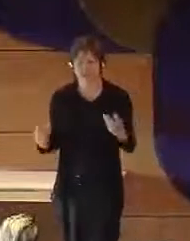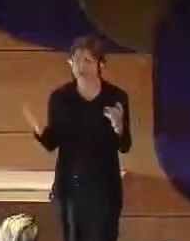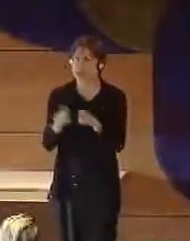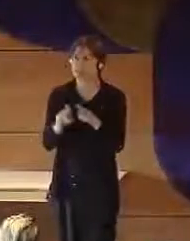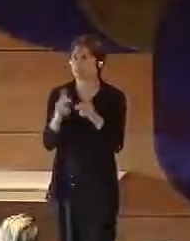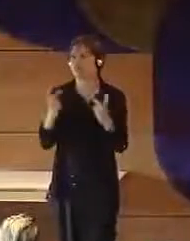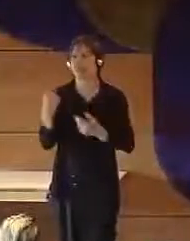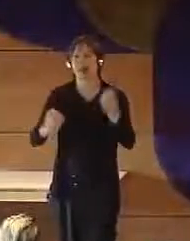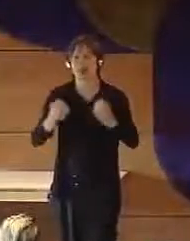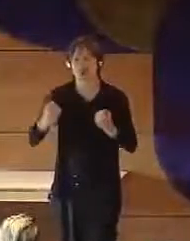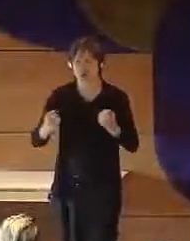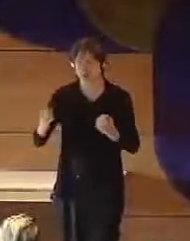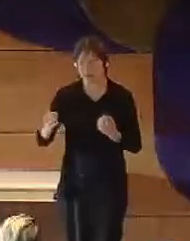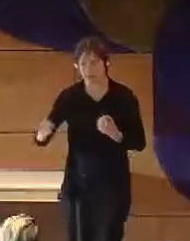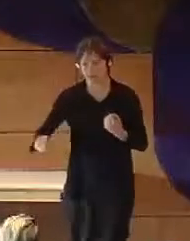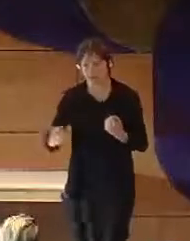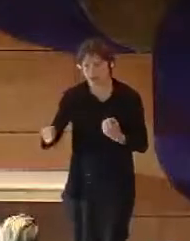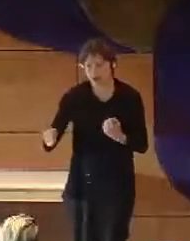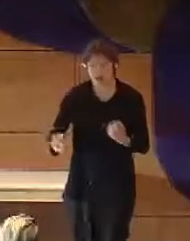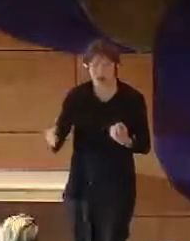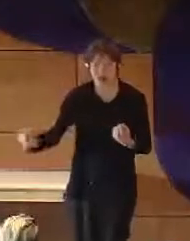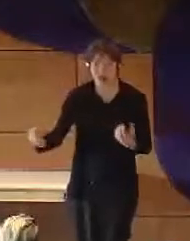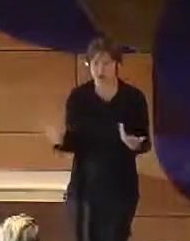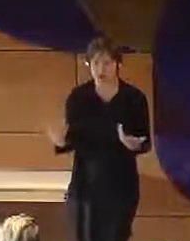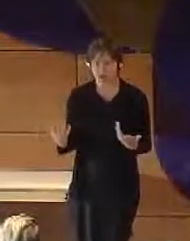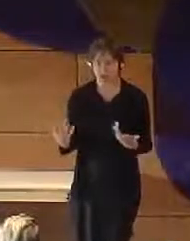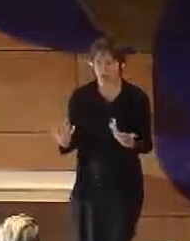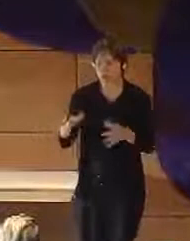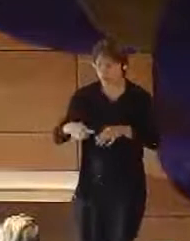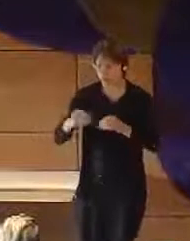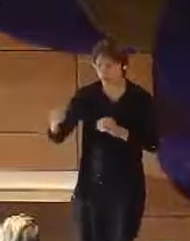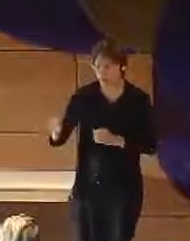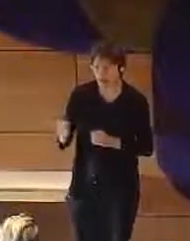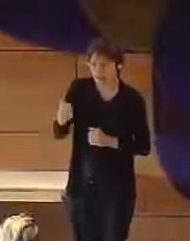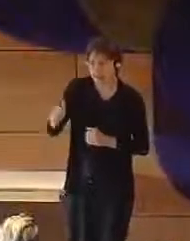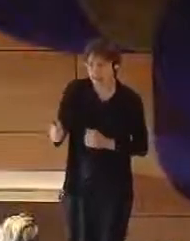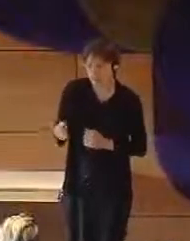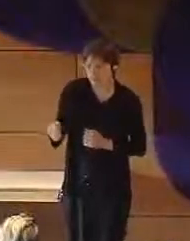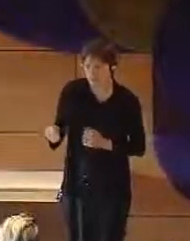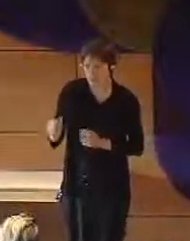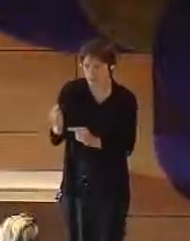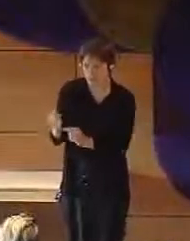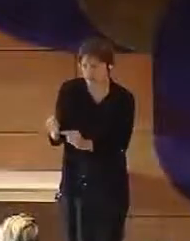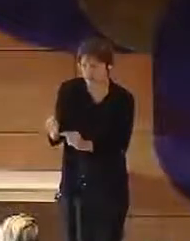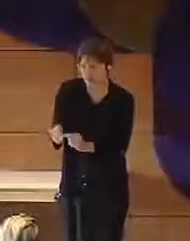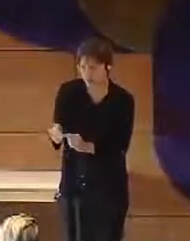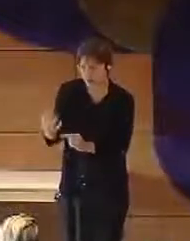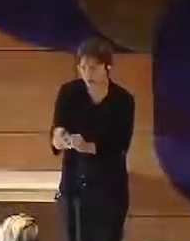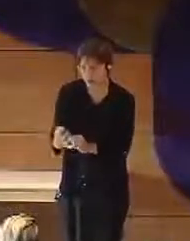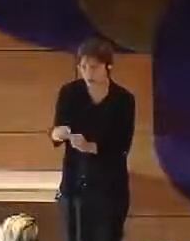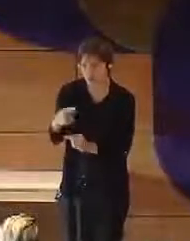be fine in gear 1 and gear 2, but when you try and put the accelerator, the car won't go through all the gears because you need